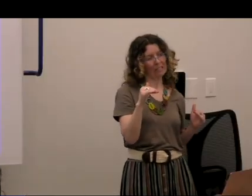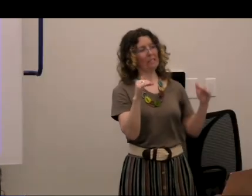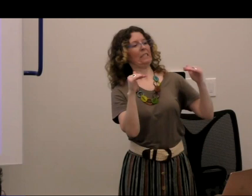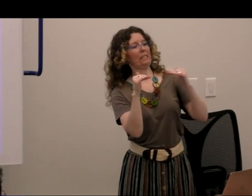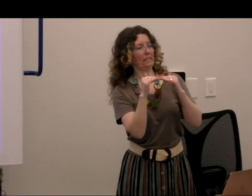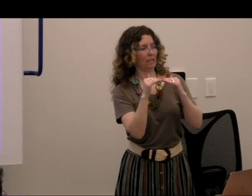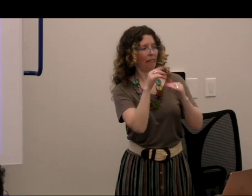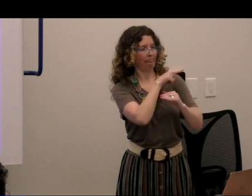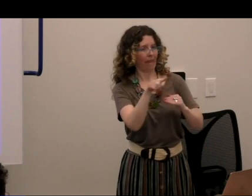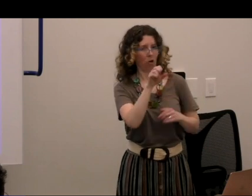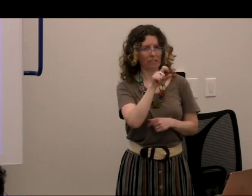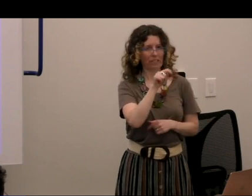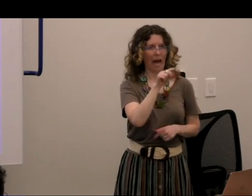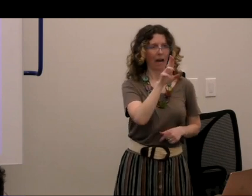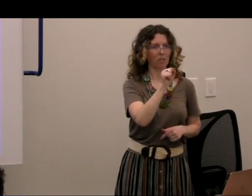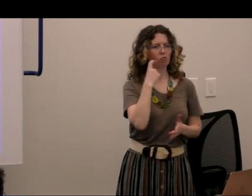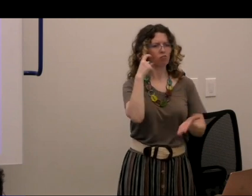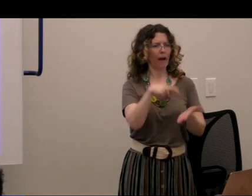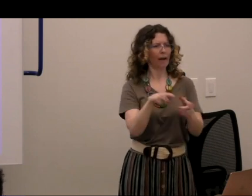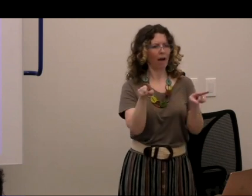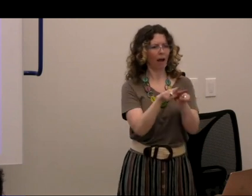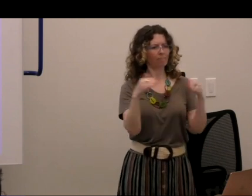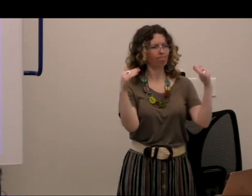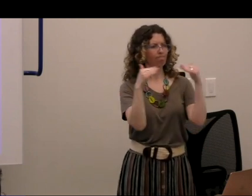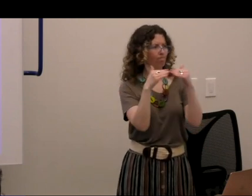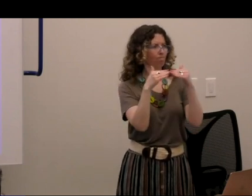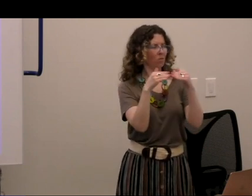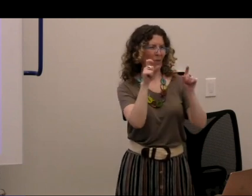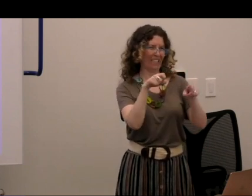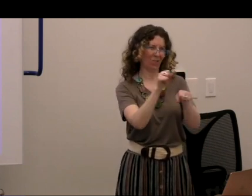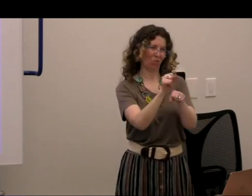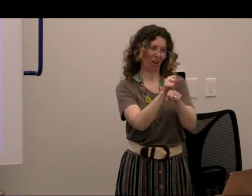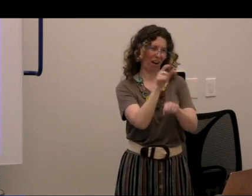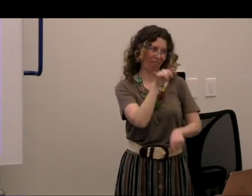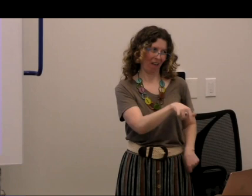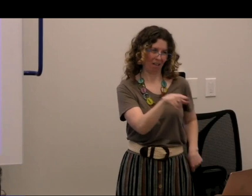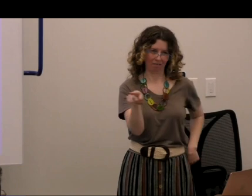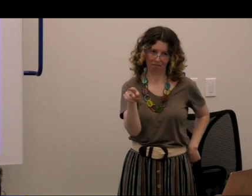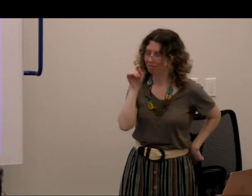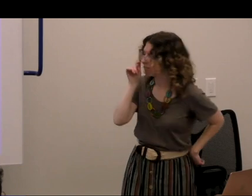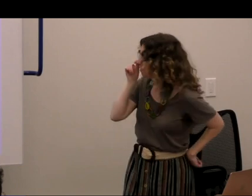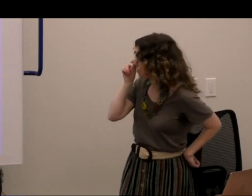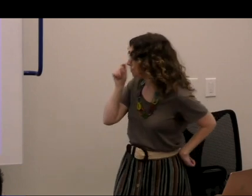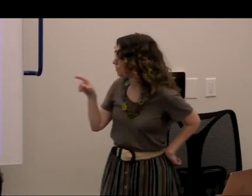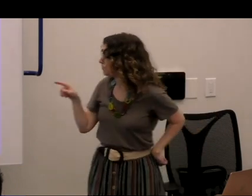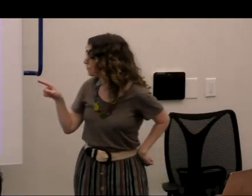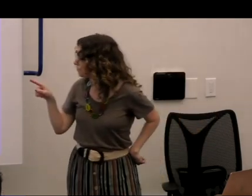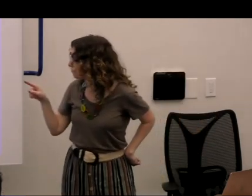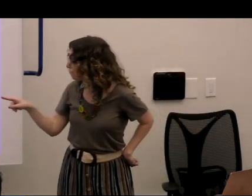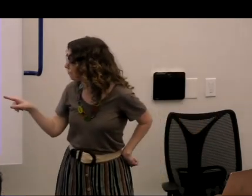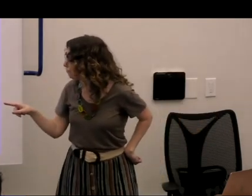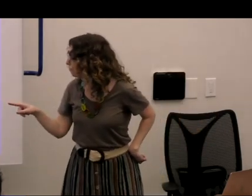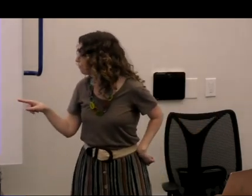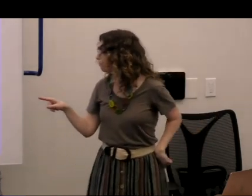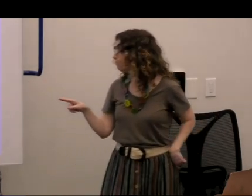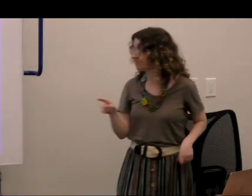signified, that Hispanic ASL is of a lesser category, of a lesser variety. But no, we need to work on pulling them all up to the